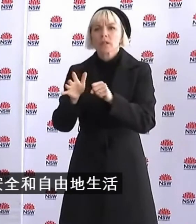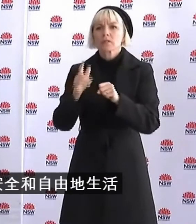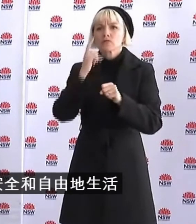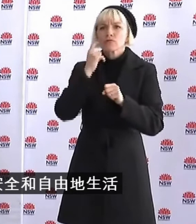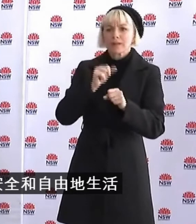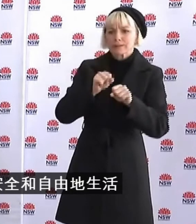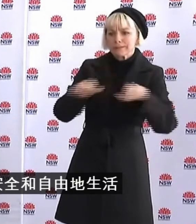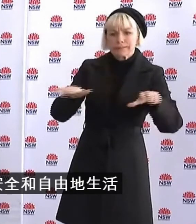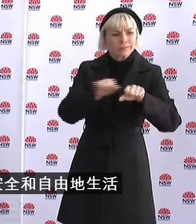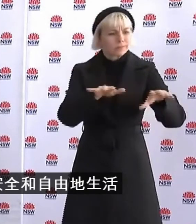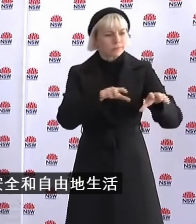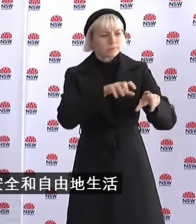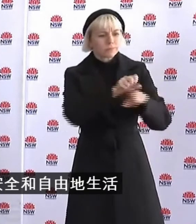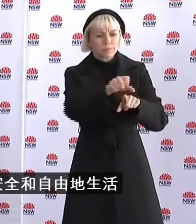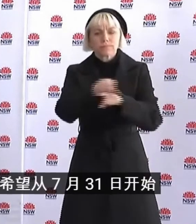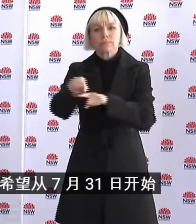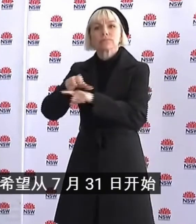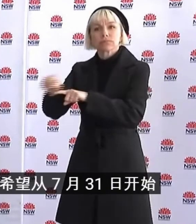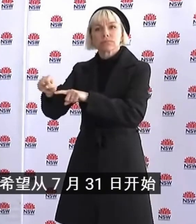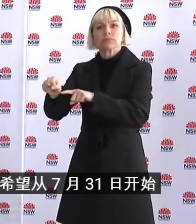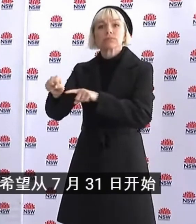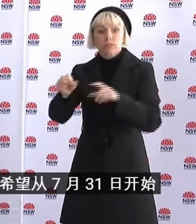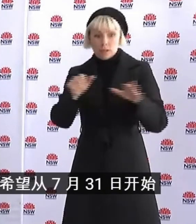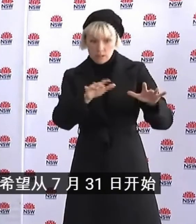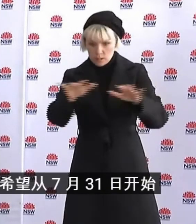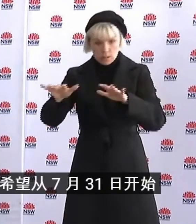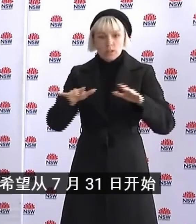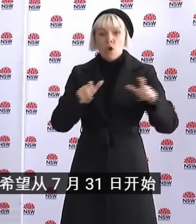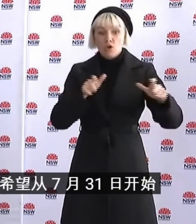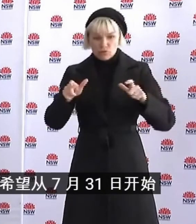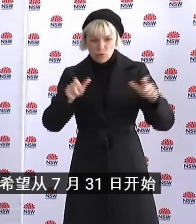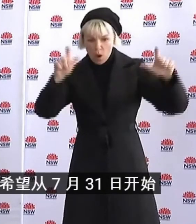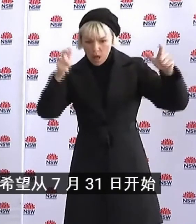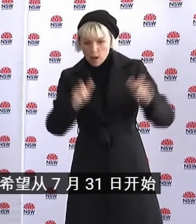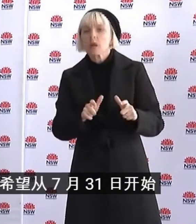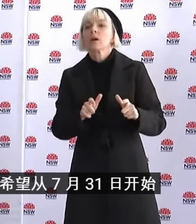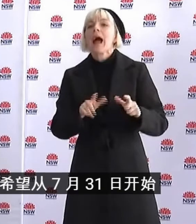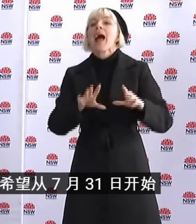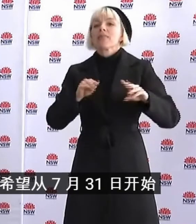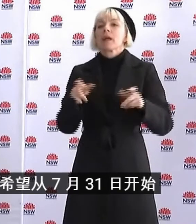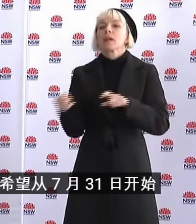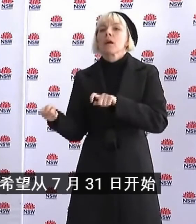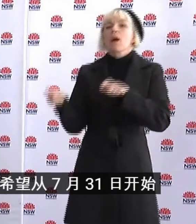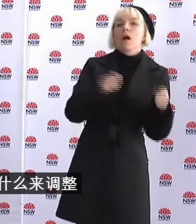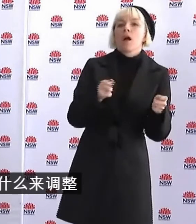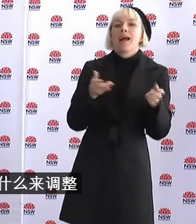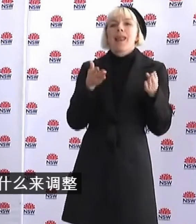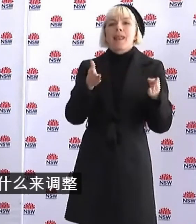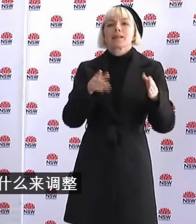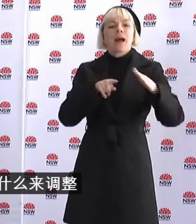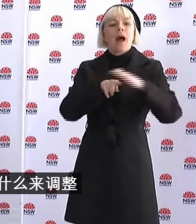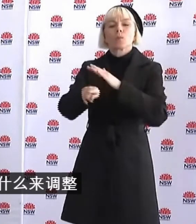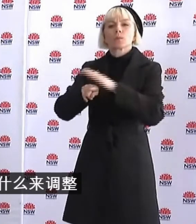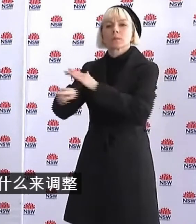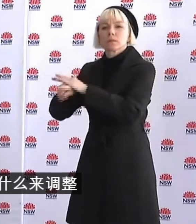have our population live as safely and as freely as possible. We're nowhere near there yet, but clearly from July 31, we hope to be able to